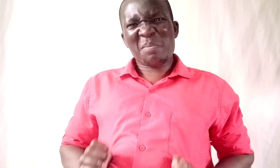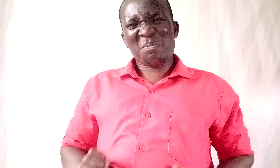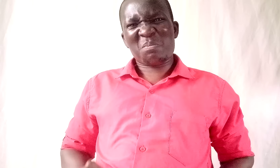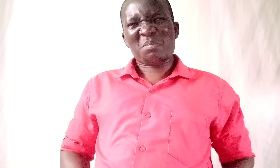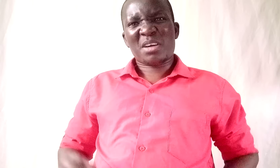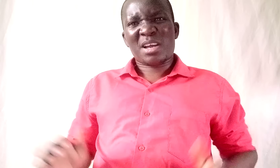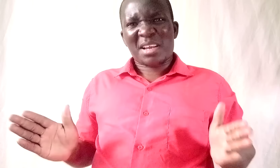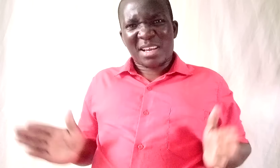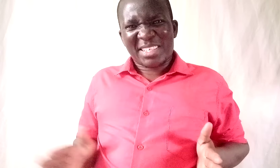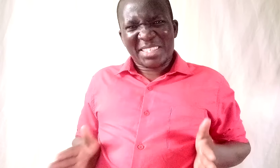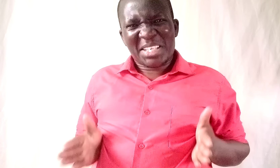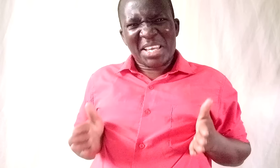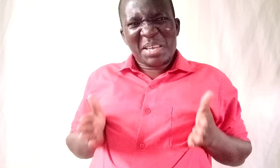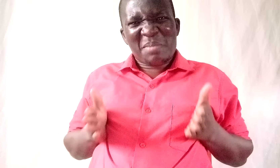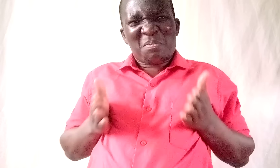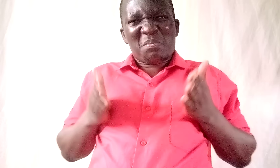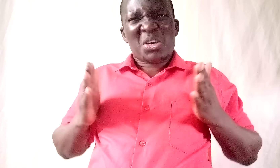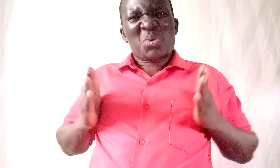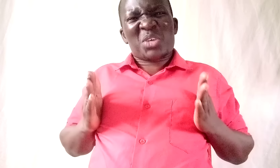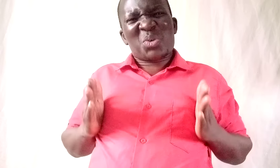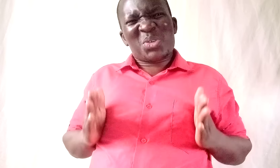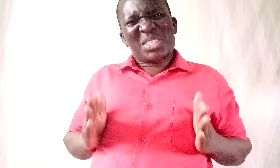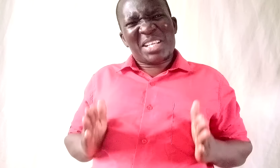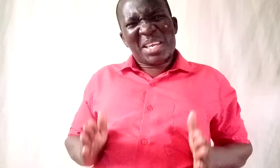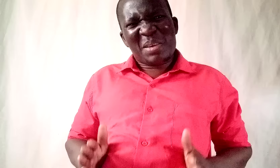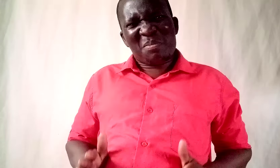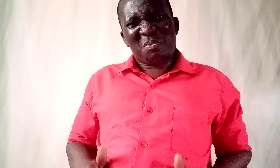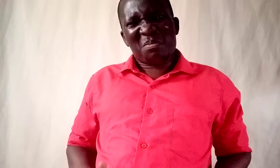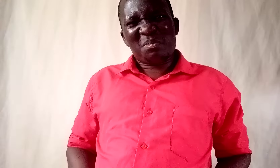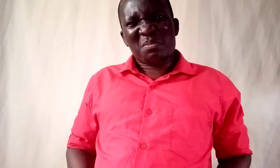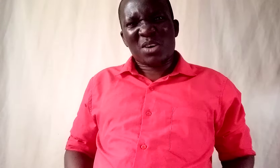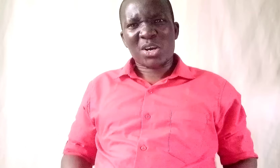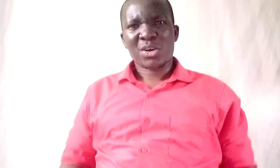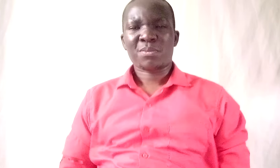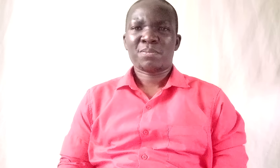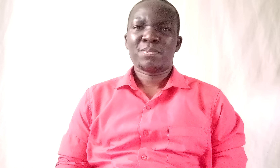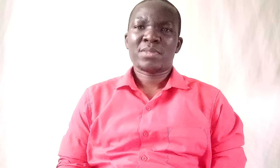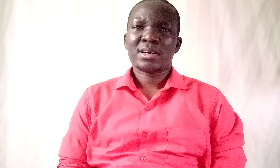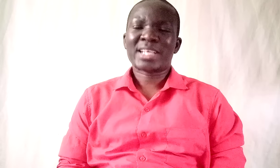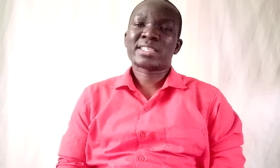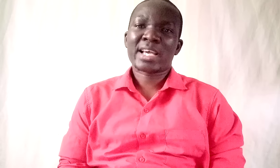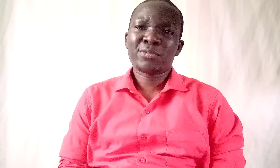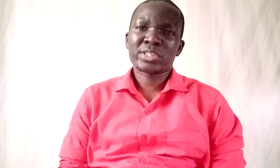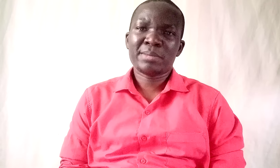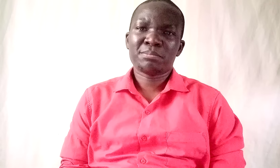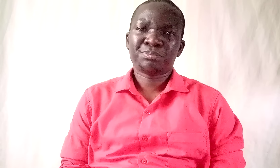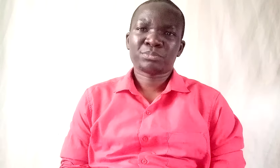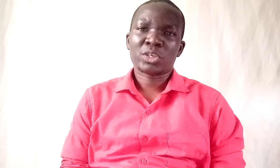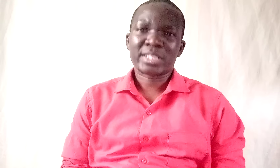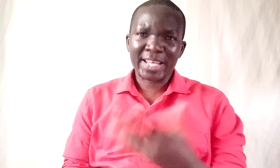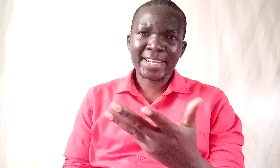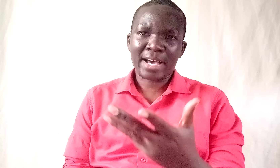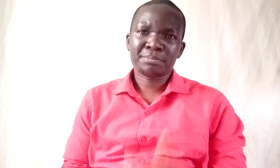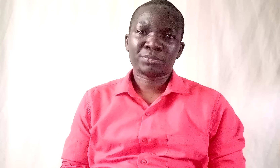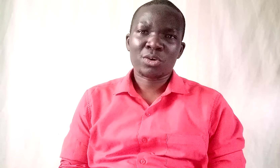slim, slim. You are so slim. That's the sign for slim, slender or